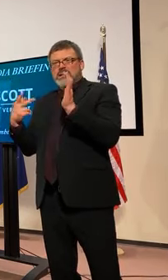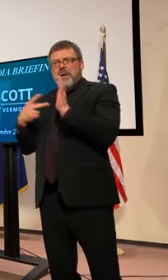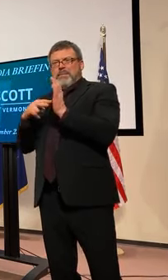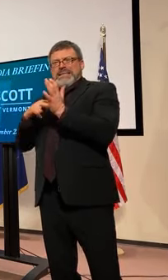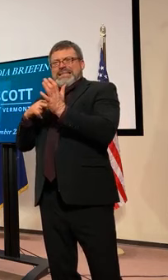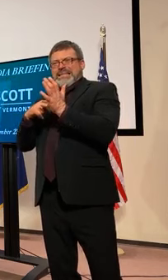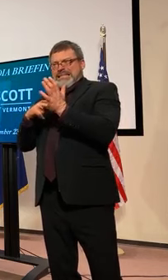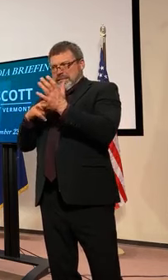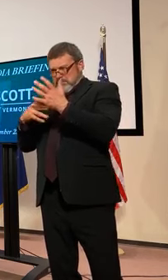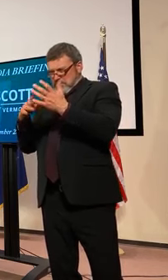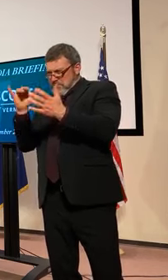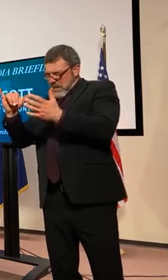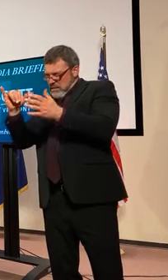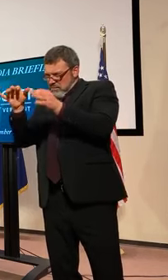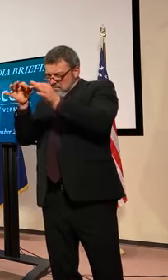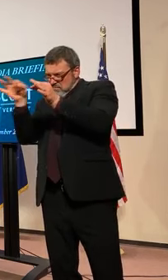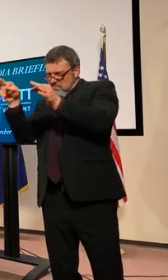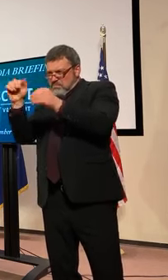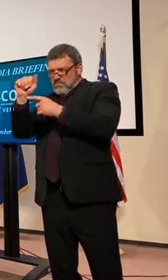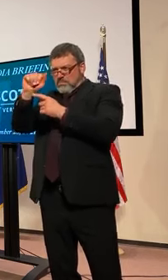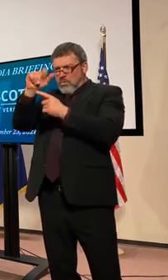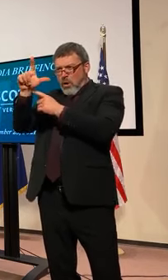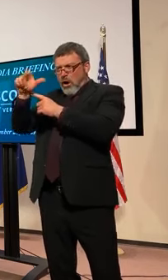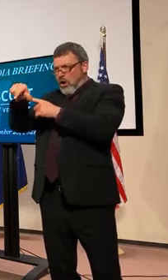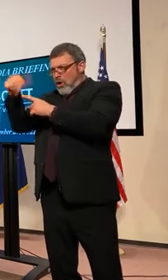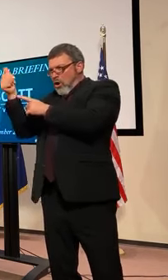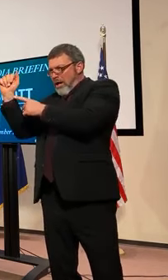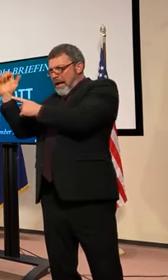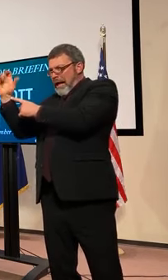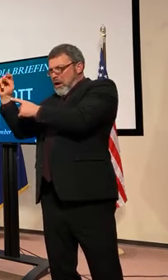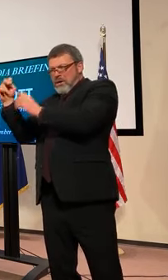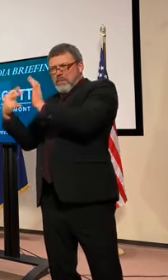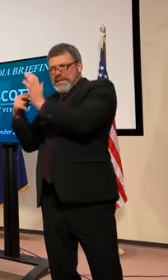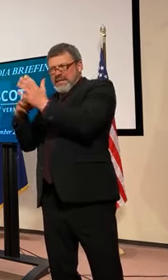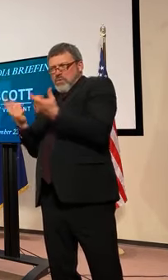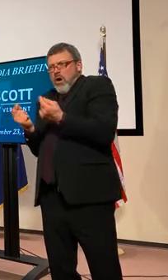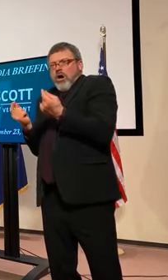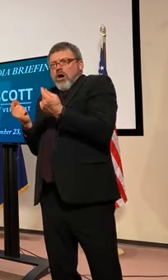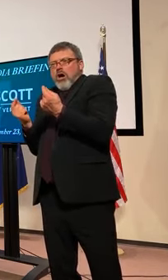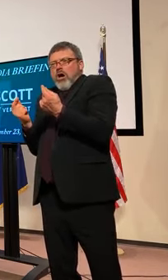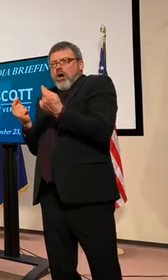than what we've done over the last 20 months, which has been